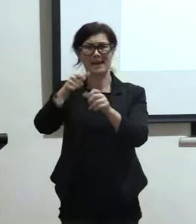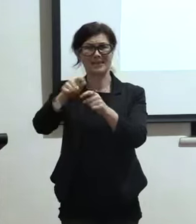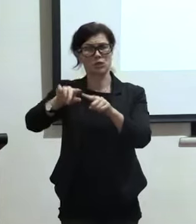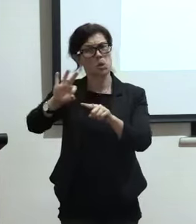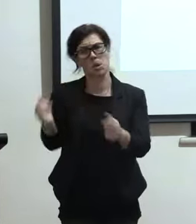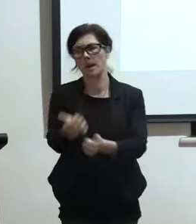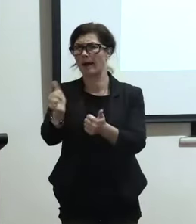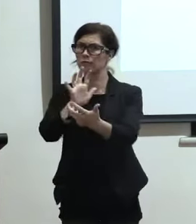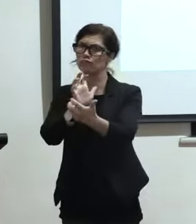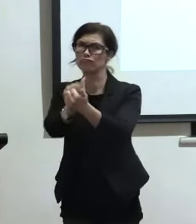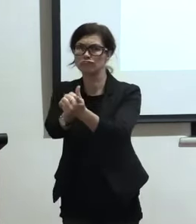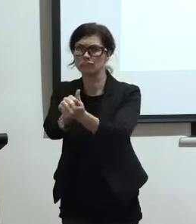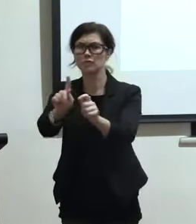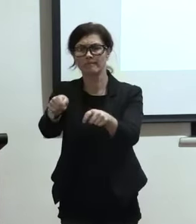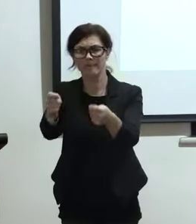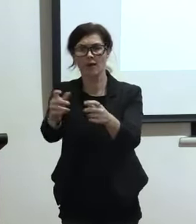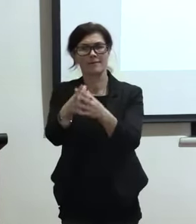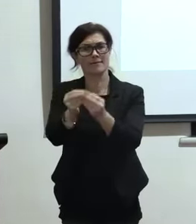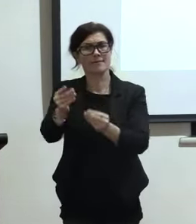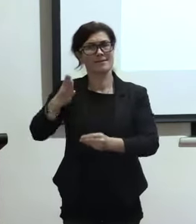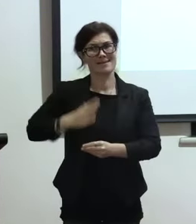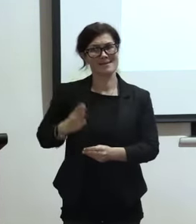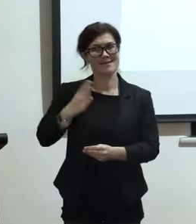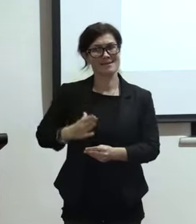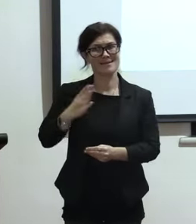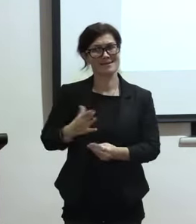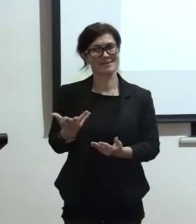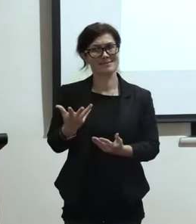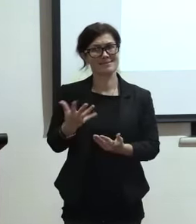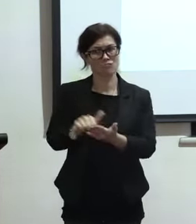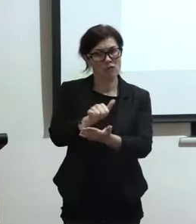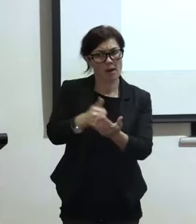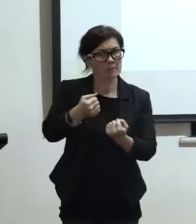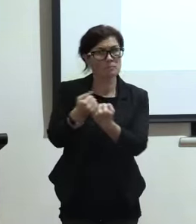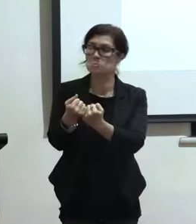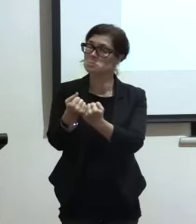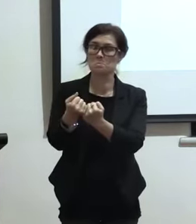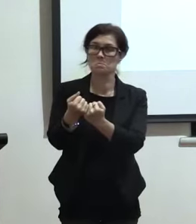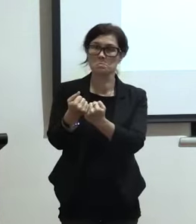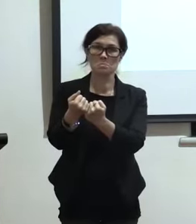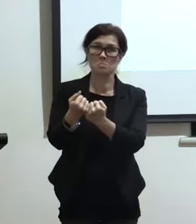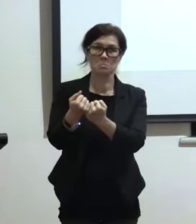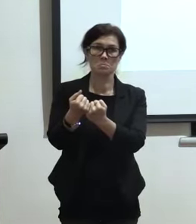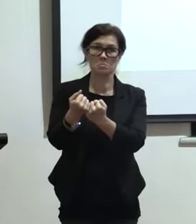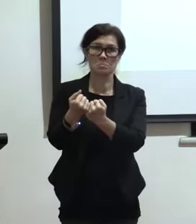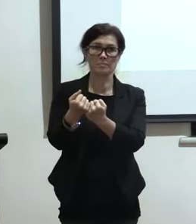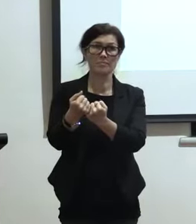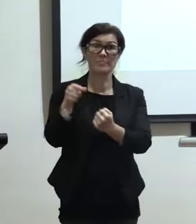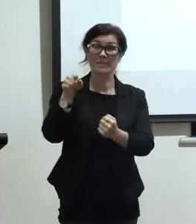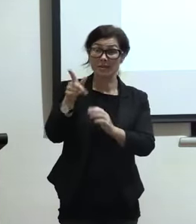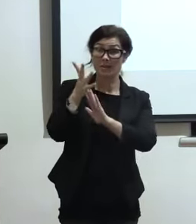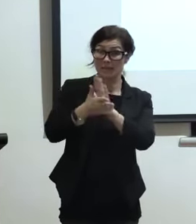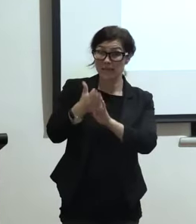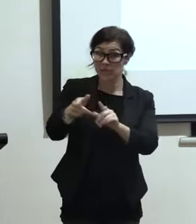enough to provide the support they need. Will they